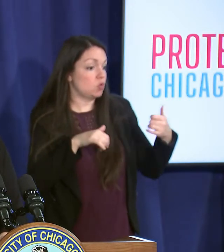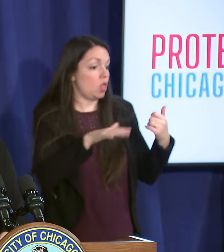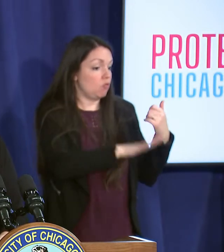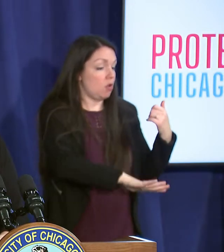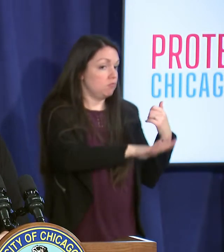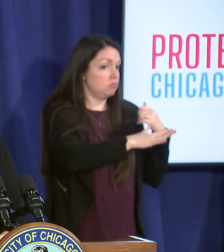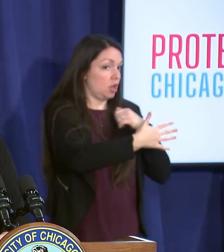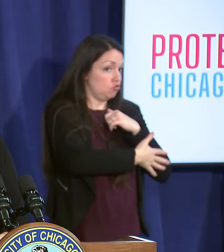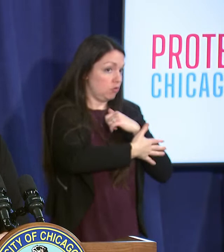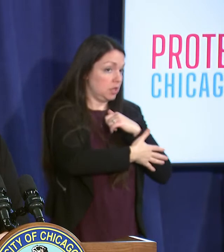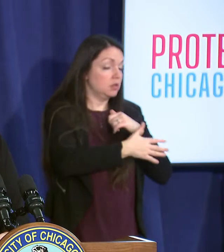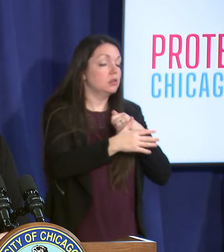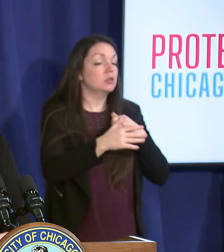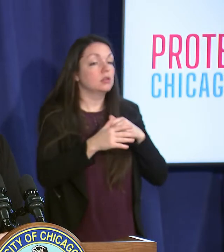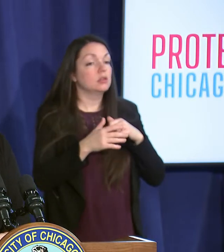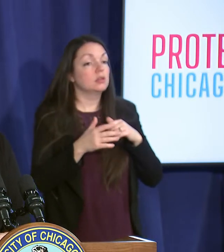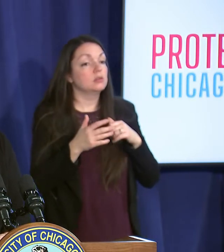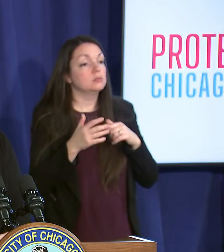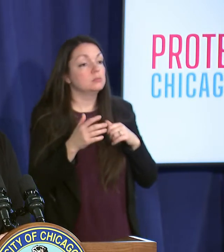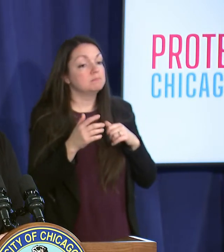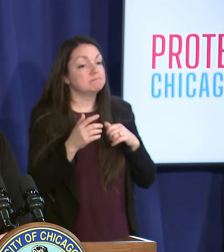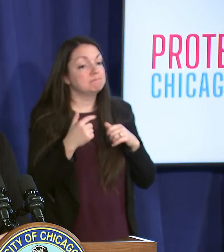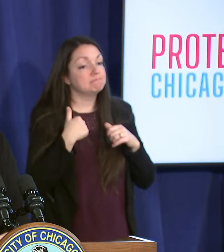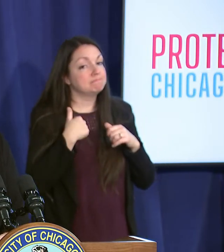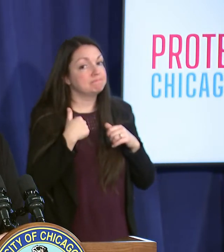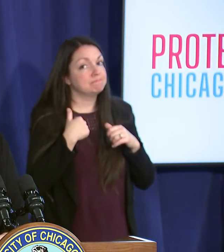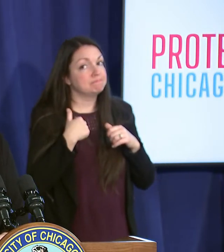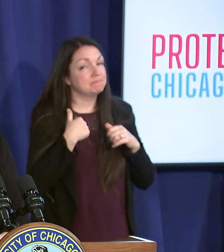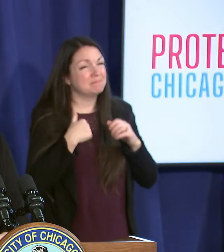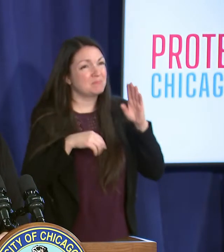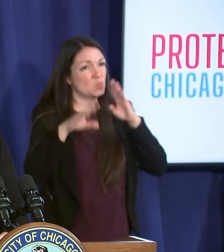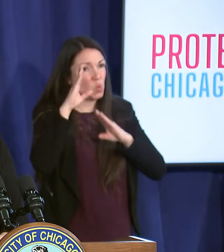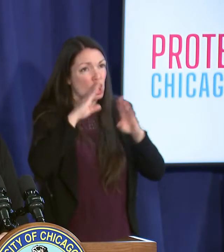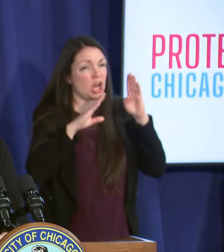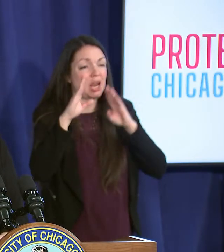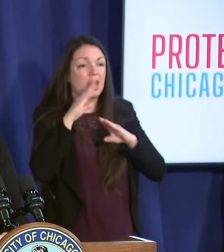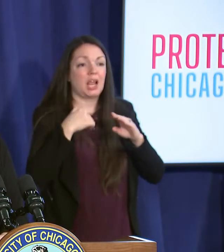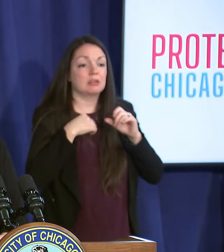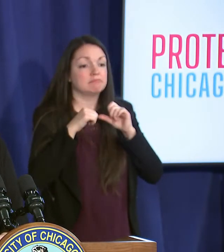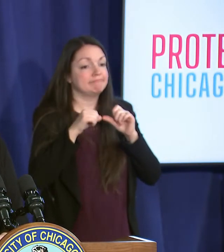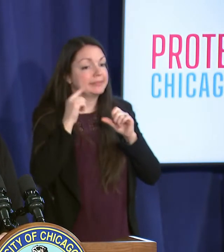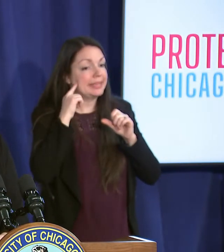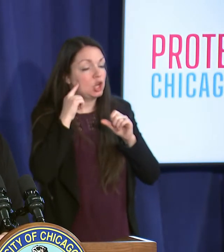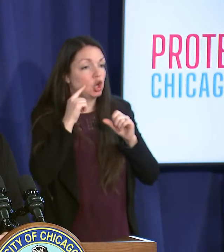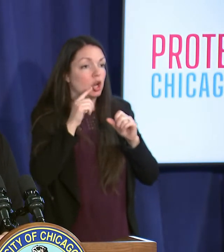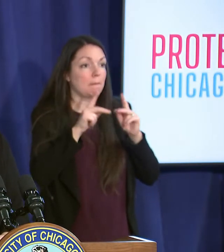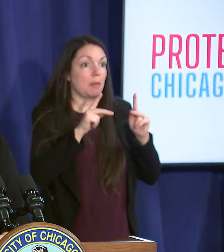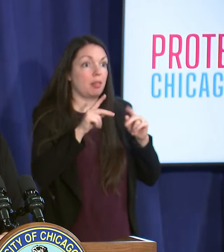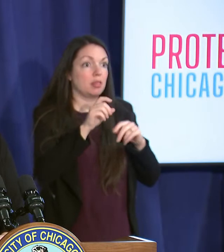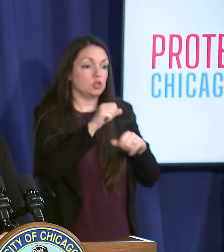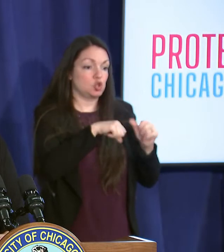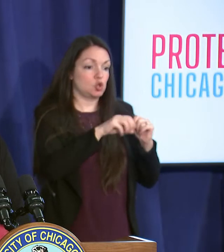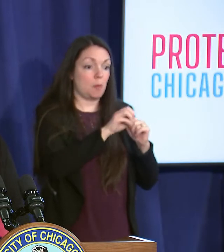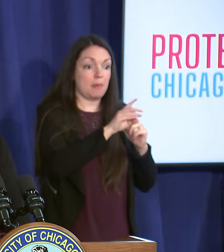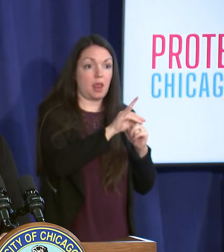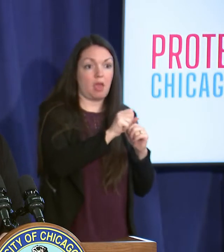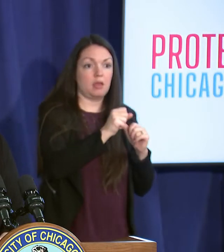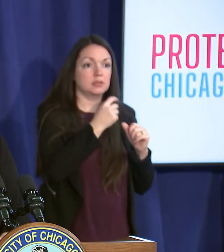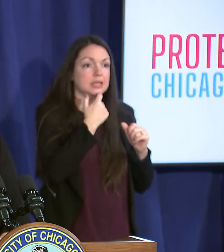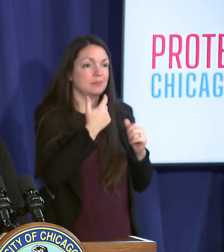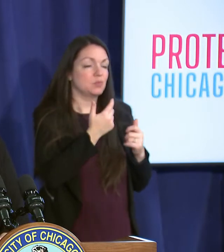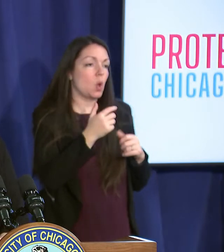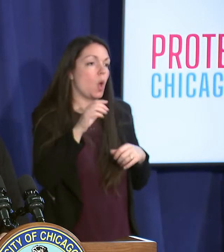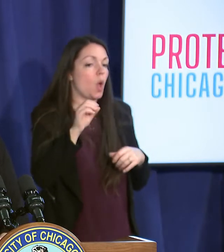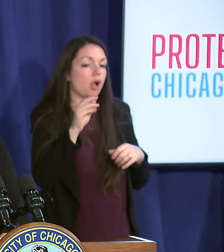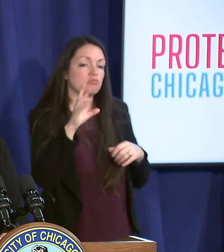now peaking. But I worry because I continue to hear on social media people saying, oh, Omicron isn't